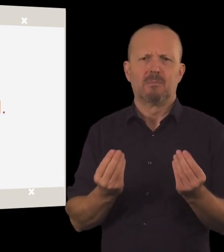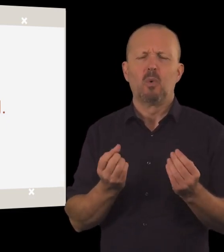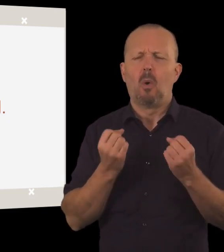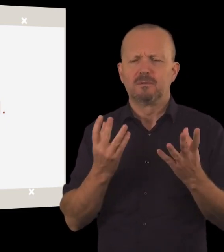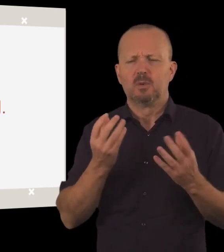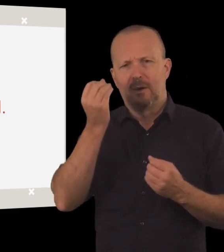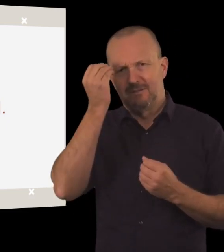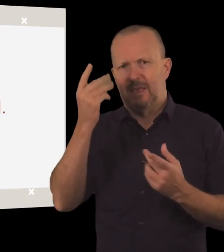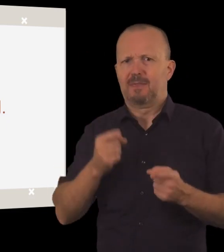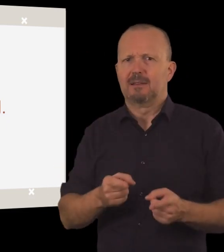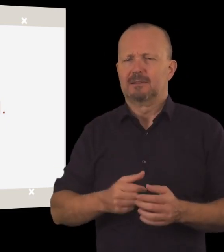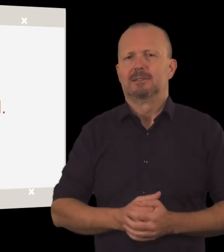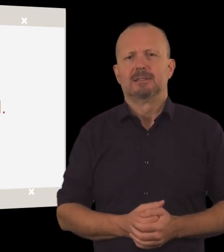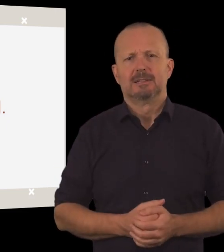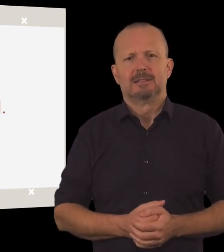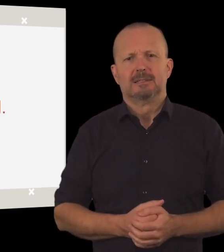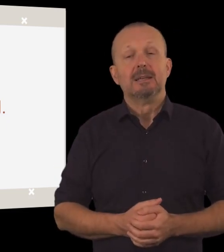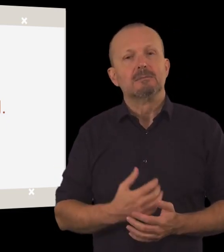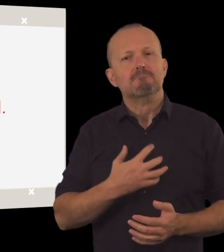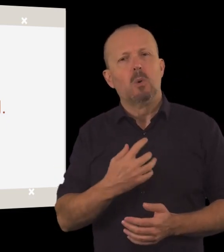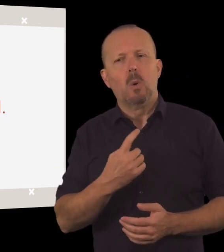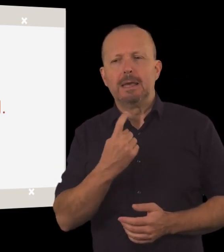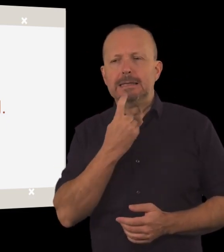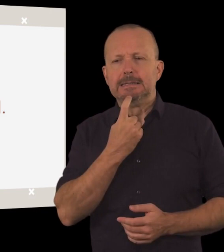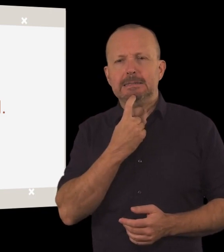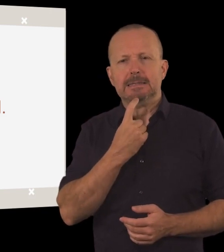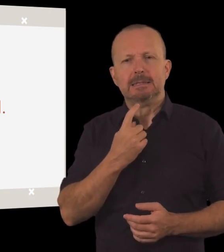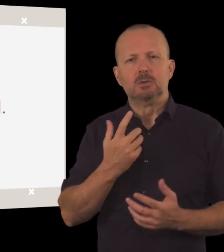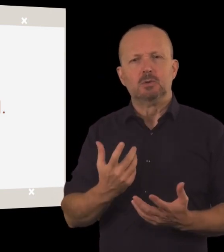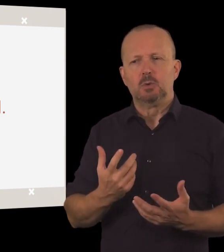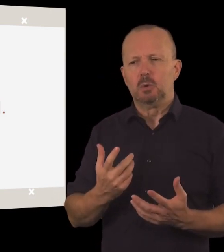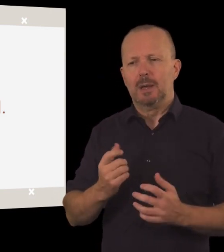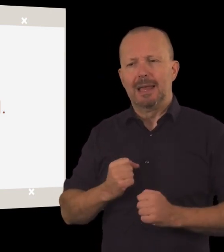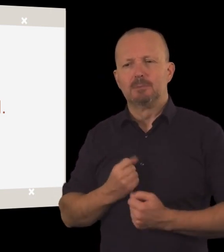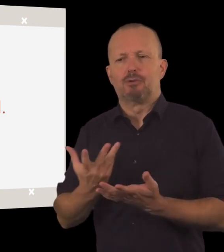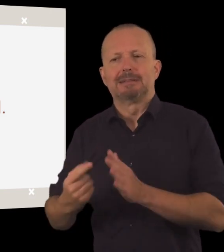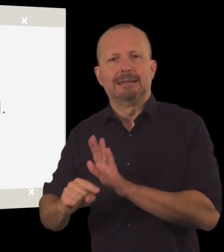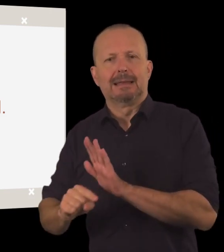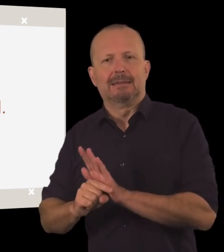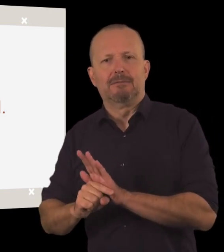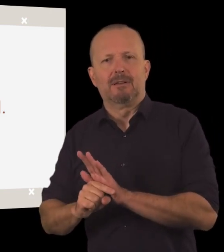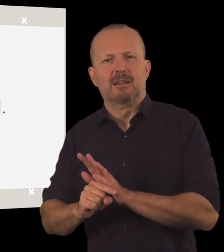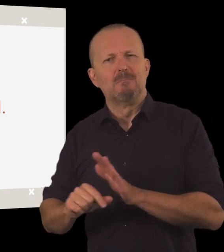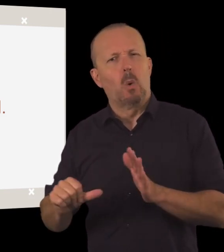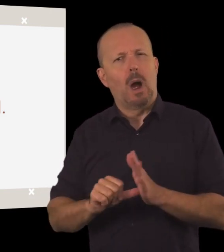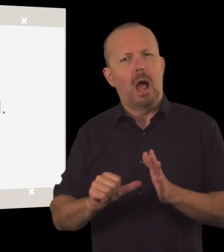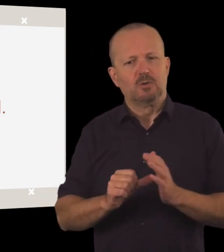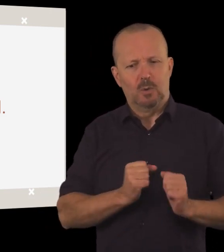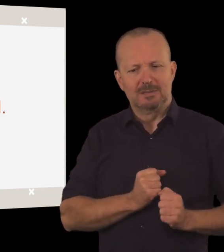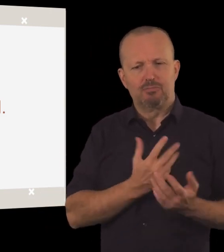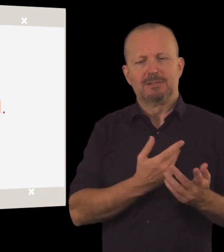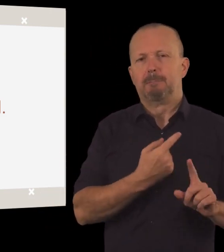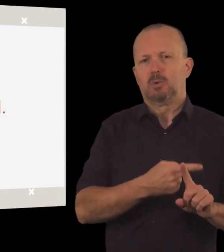truly appreciate the kind of work we do. We do this in our meetings, asking, what are the good things that have happened